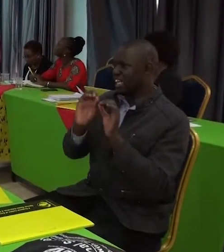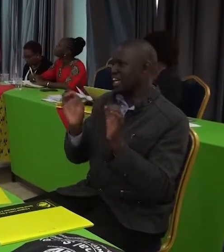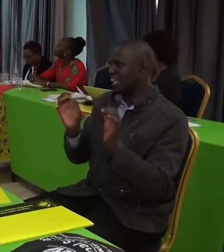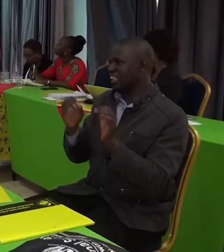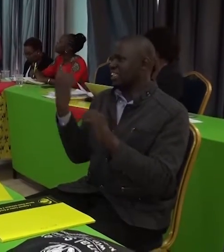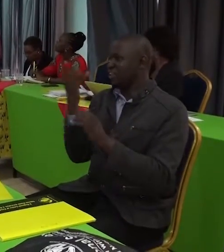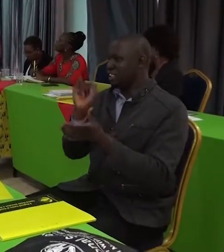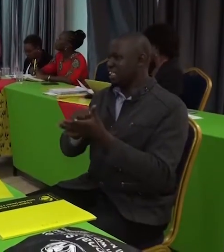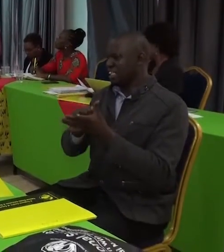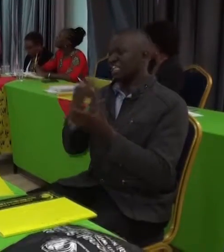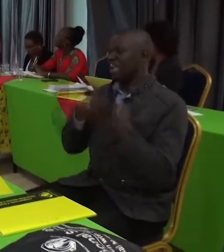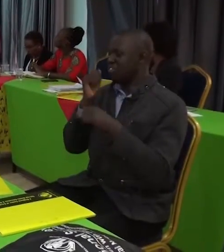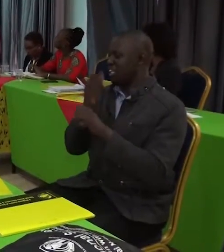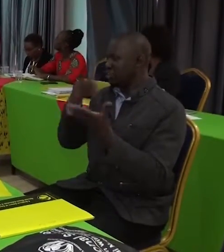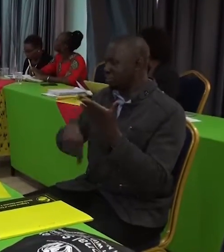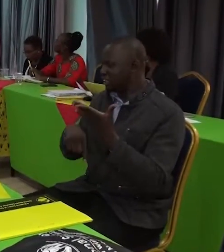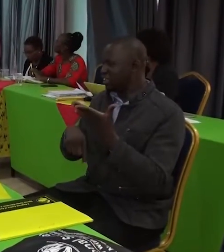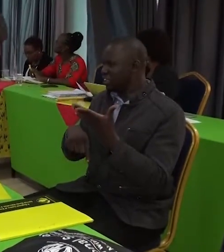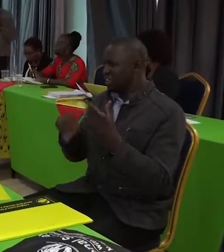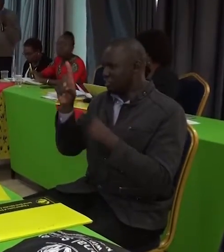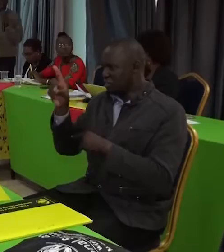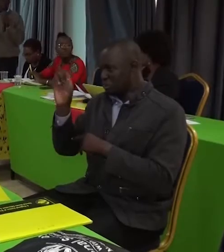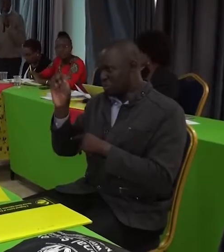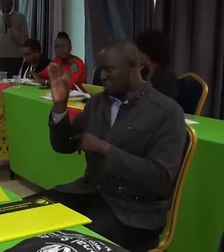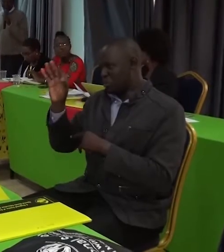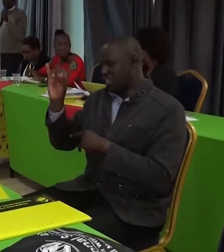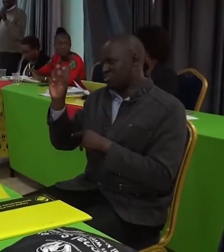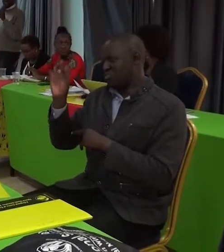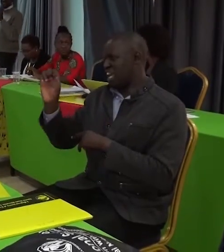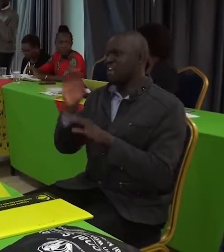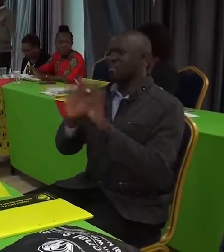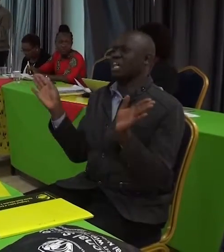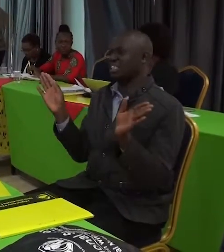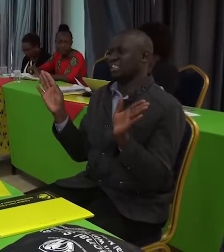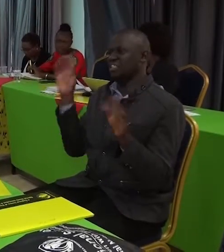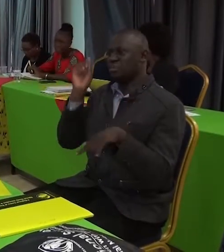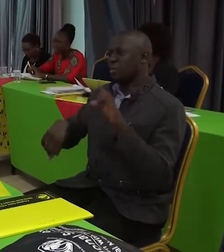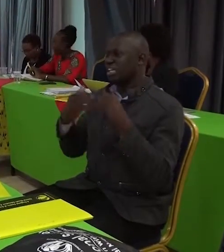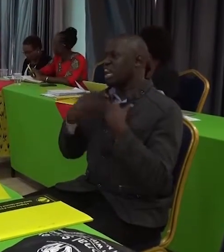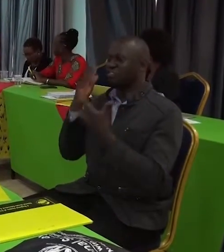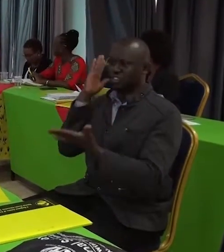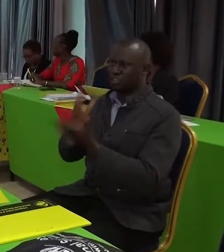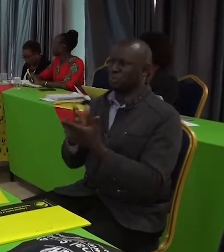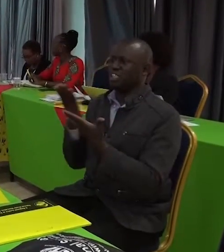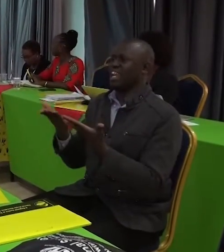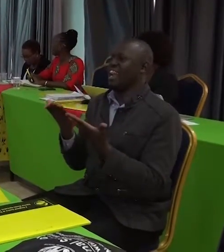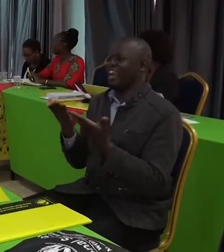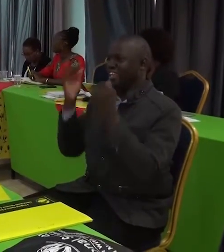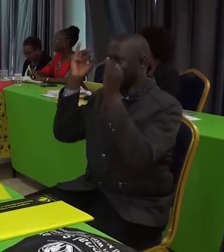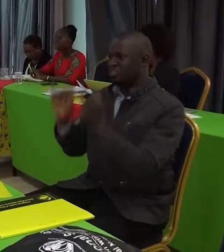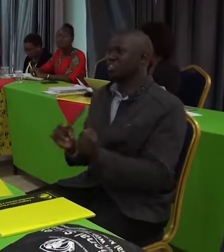done is to define it. In case she comes around, tell her Mr. Sanoy said that. So that then we can have